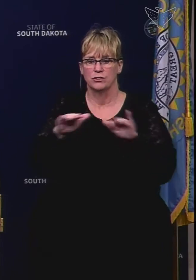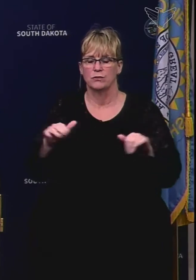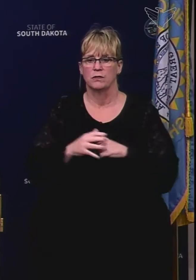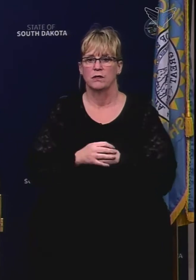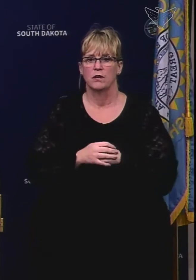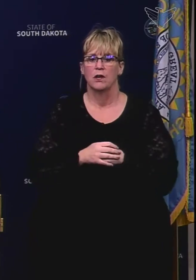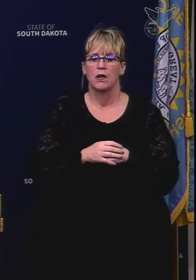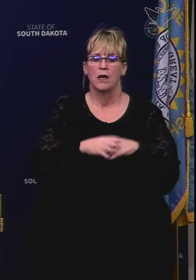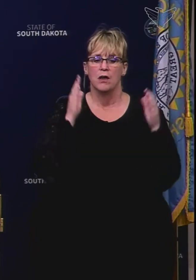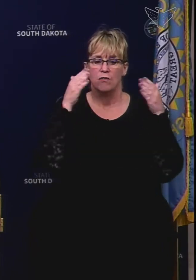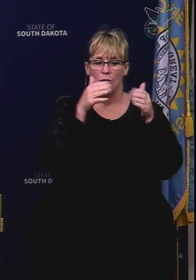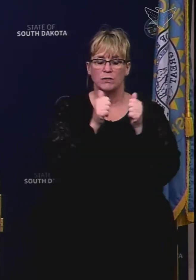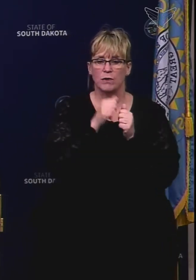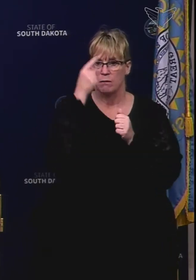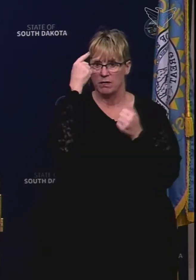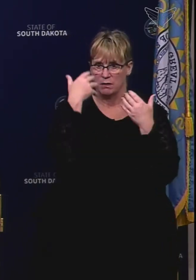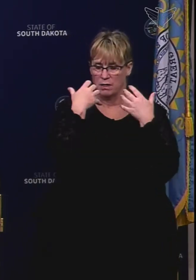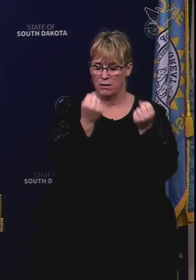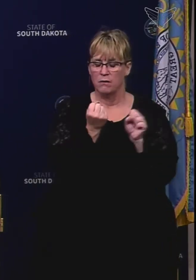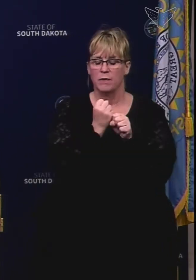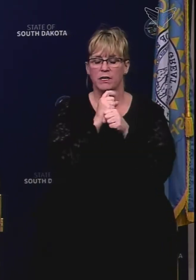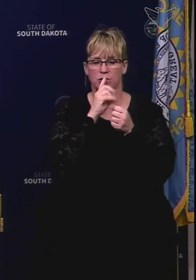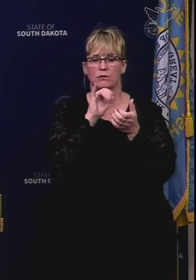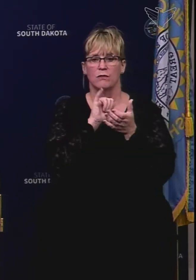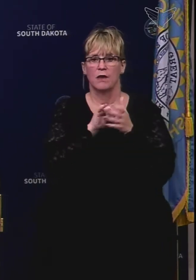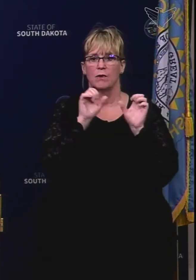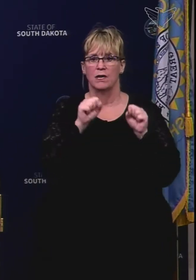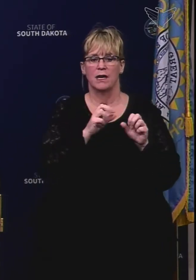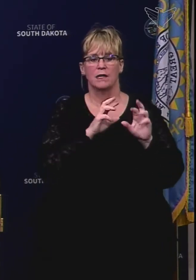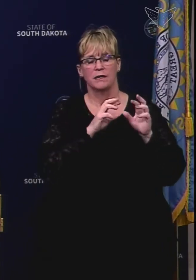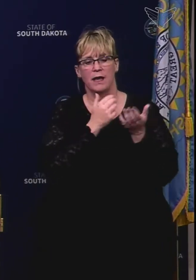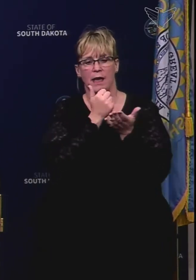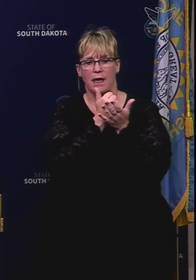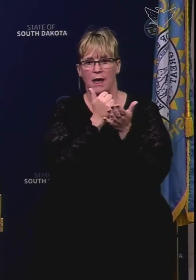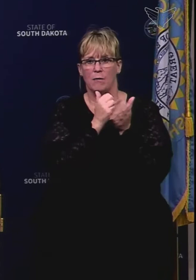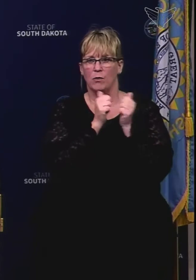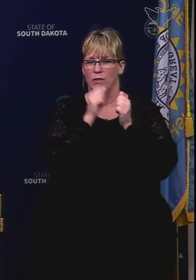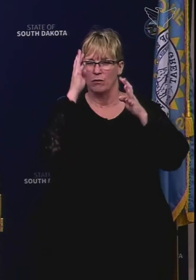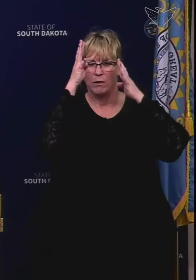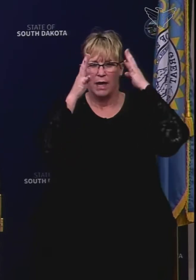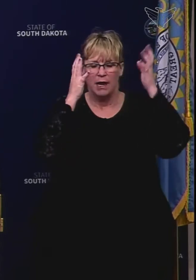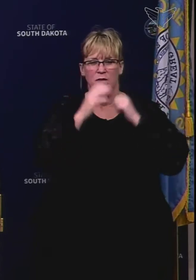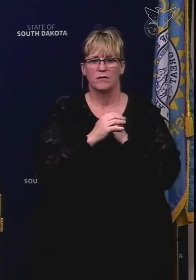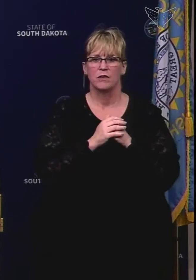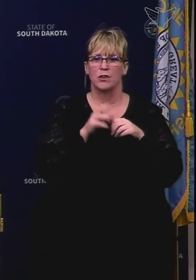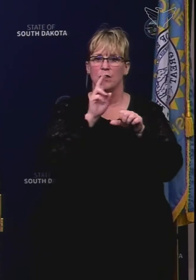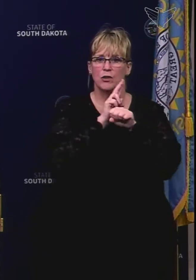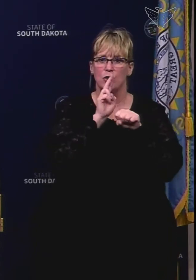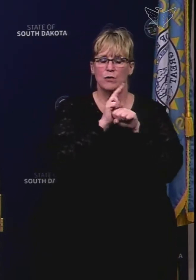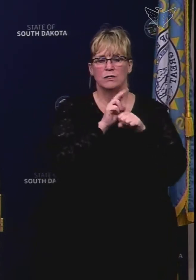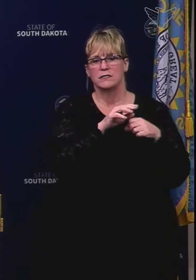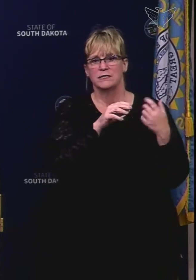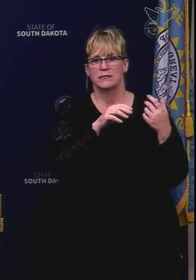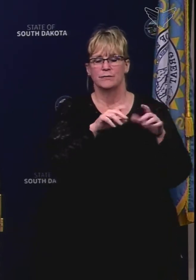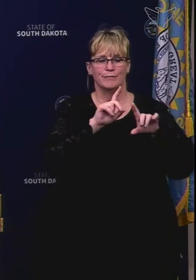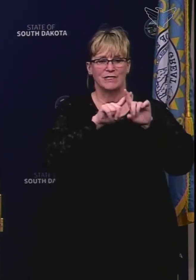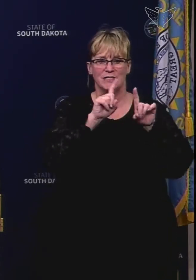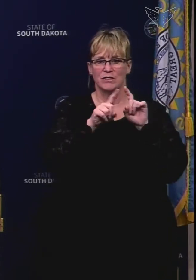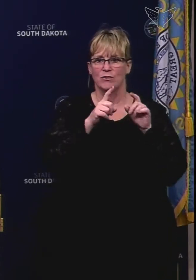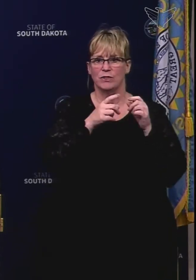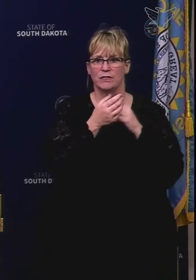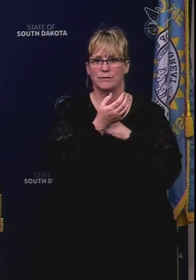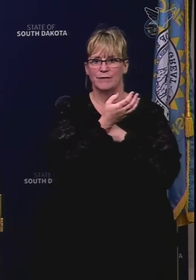on mental health and making sure that we were able to respond in creative ways using telemedicine, mental